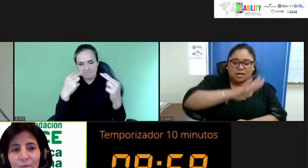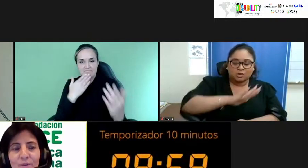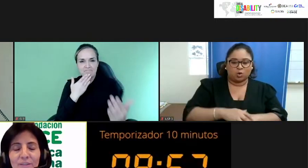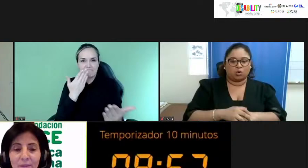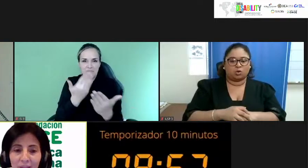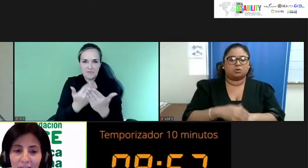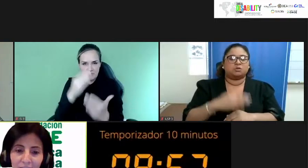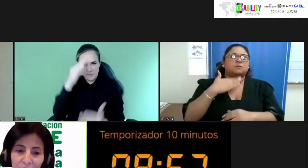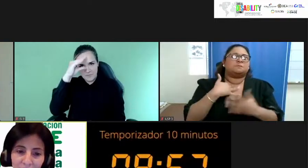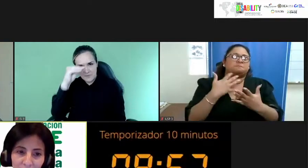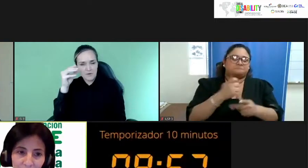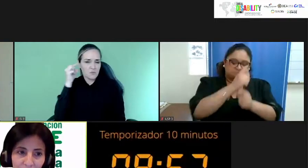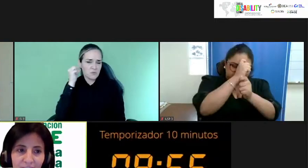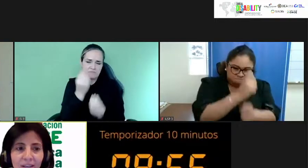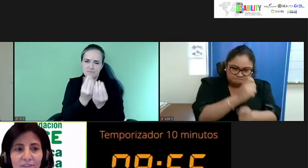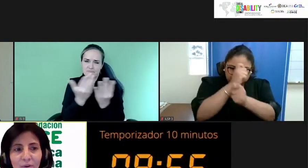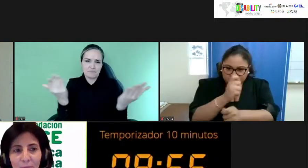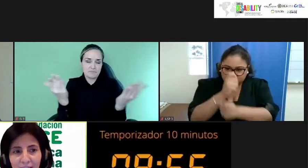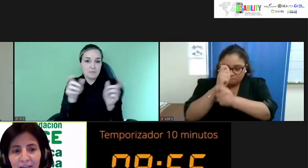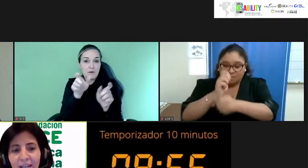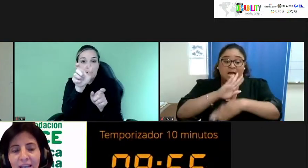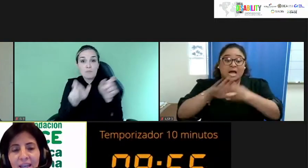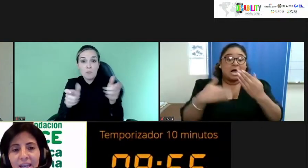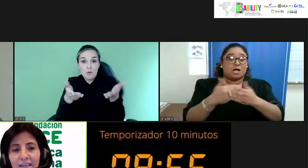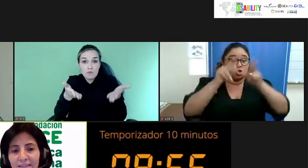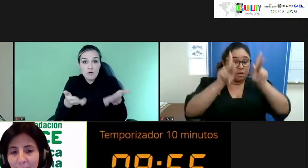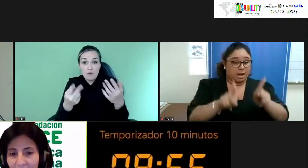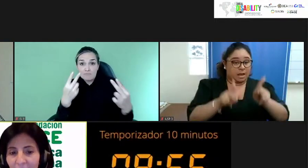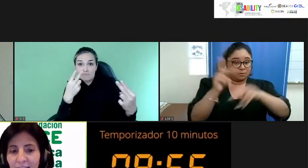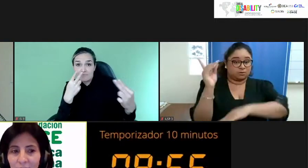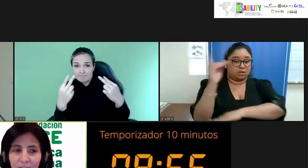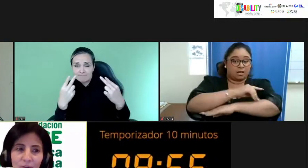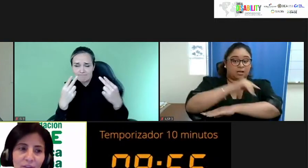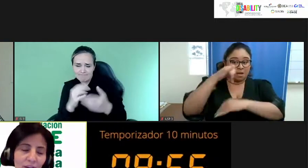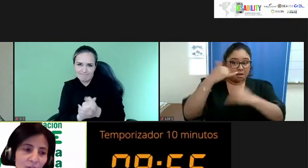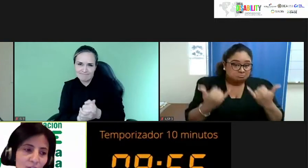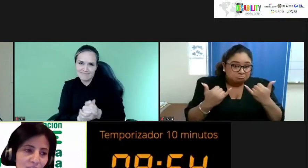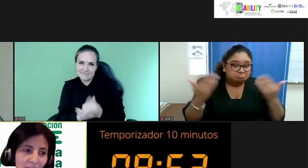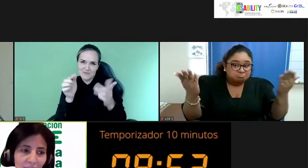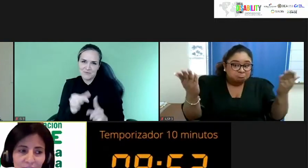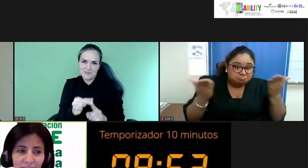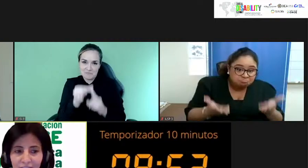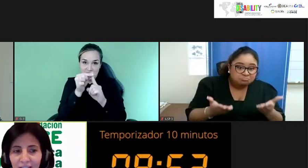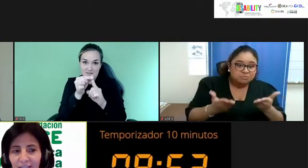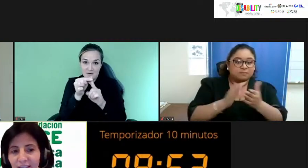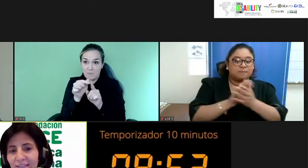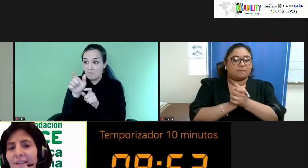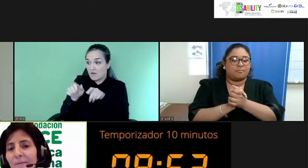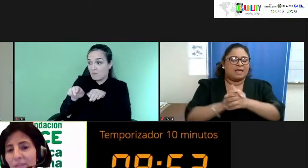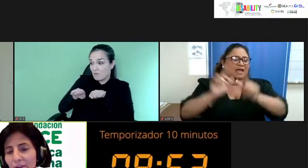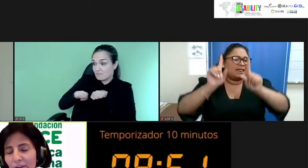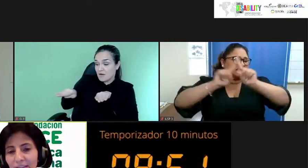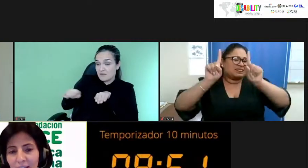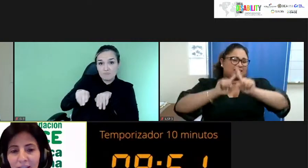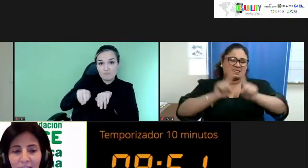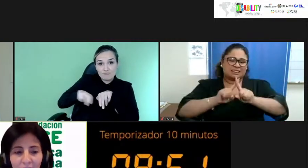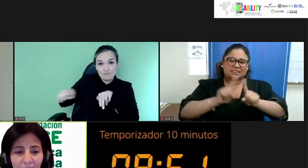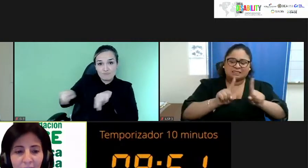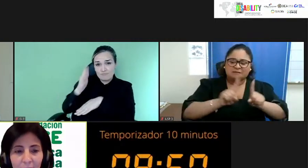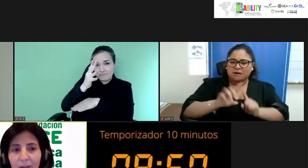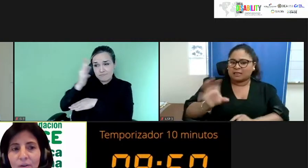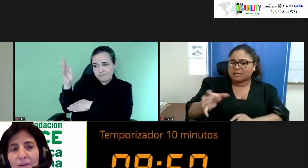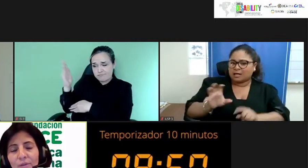like to greet all of the people who have joined us in this panel and all along the